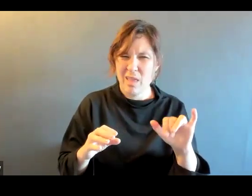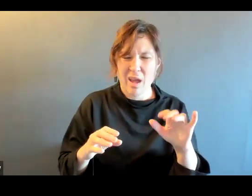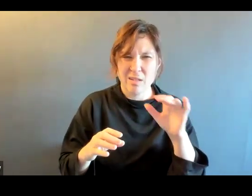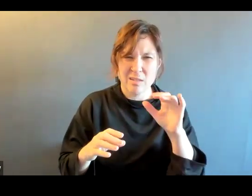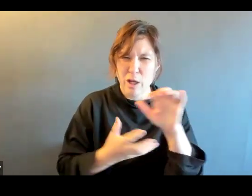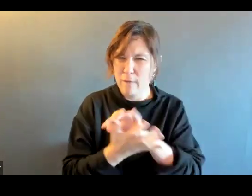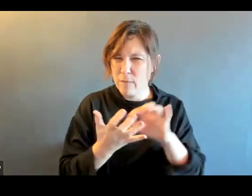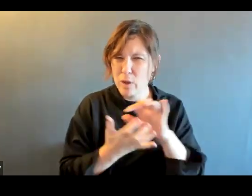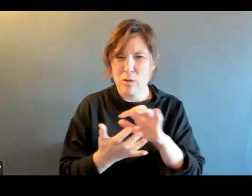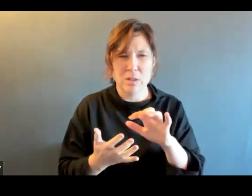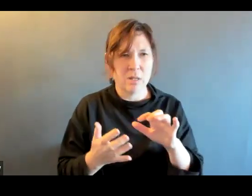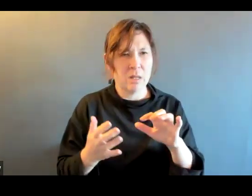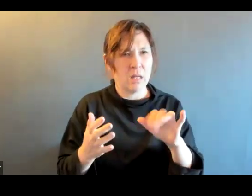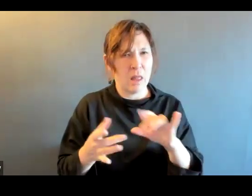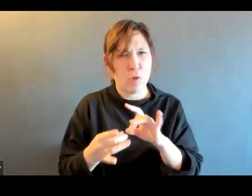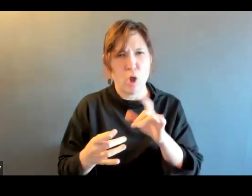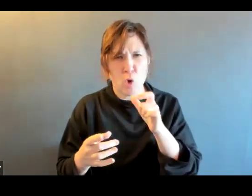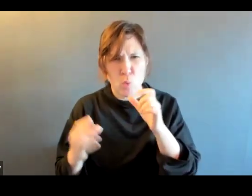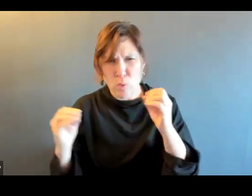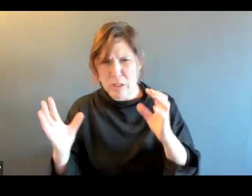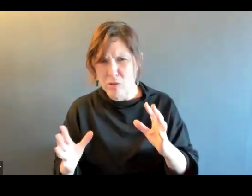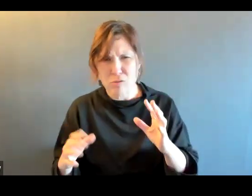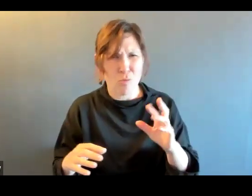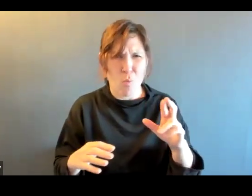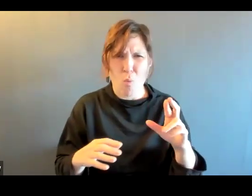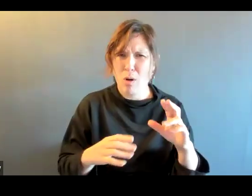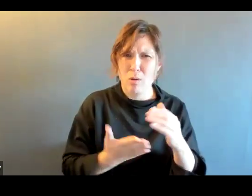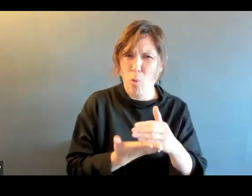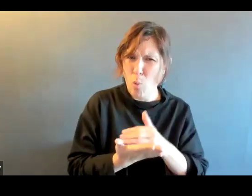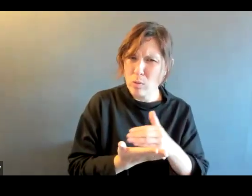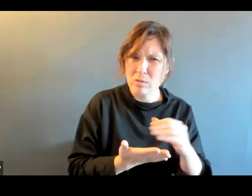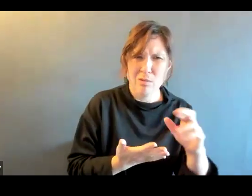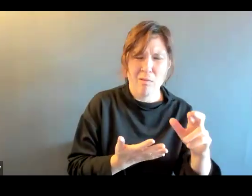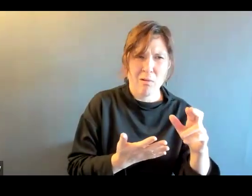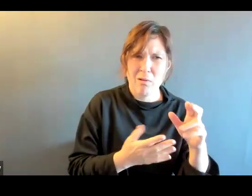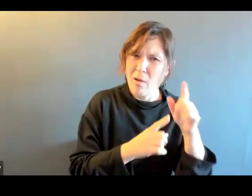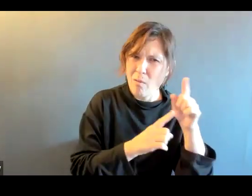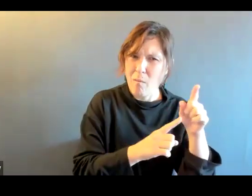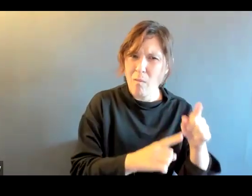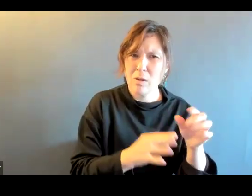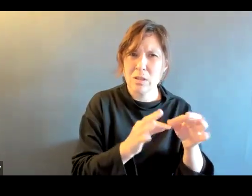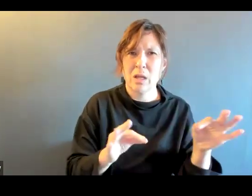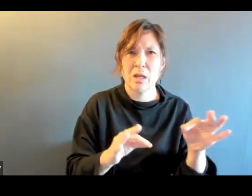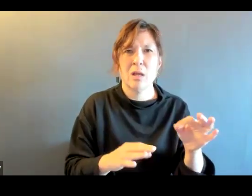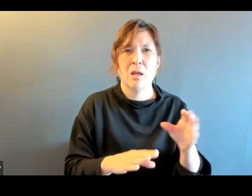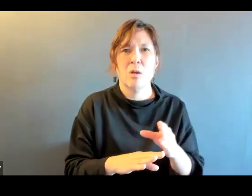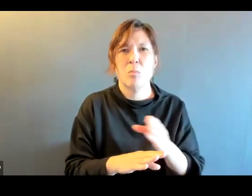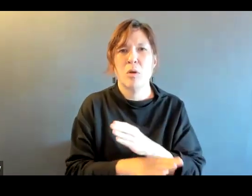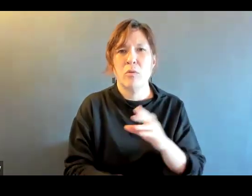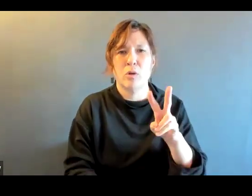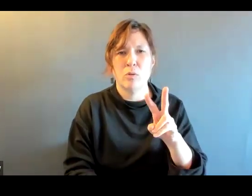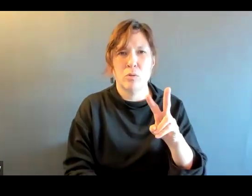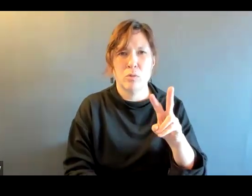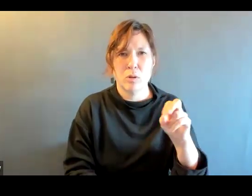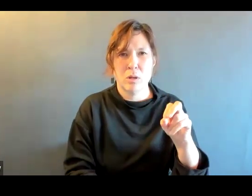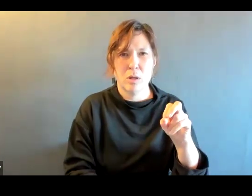language of instruction, or the language proficiency goals. For example, before 2002, the Quincy's transitional bilingual education program was called a